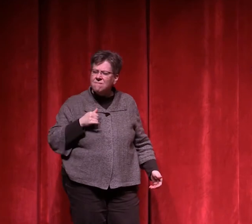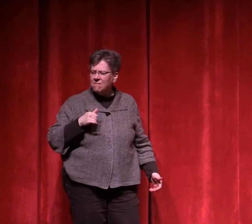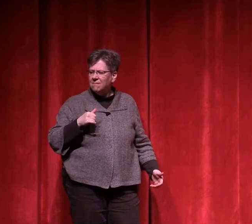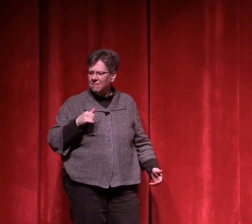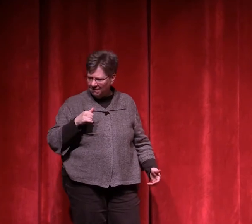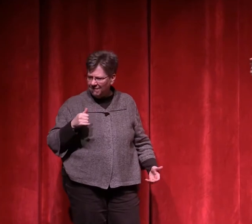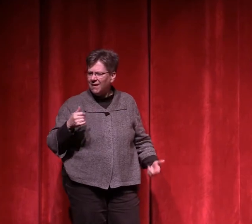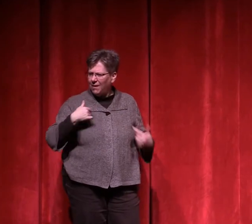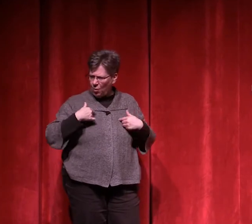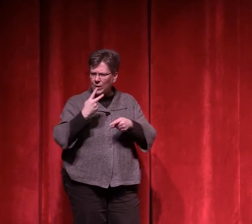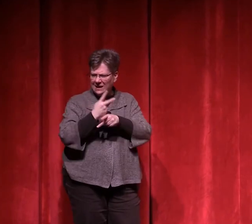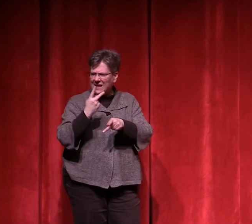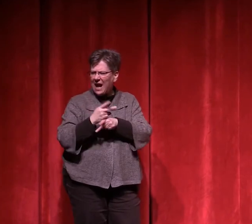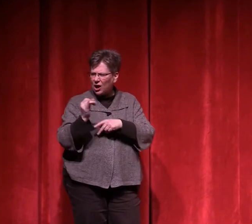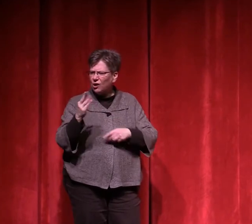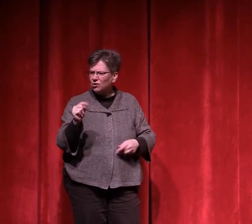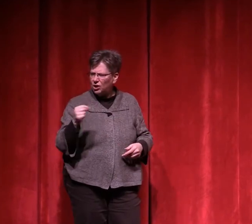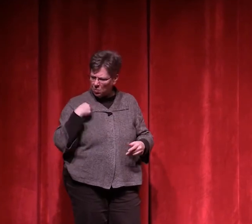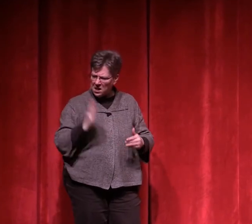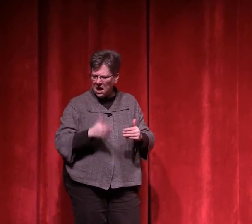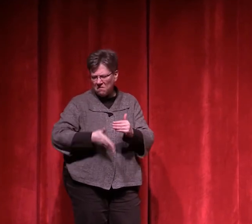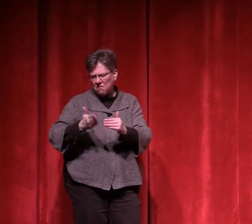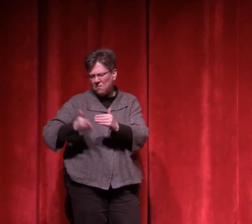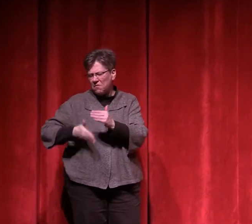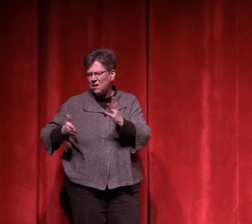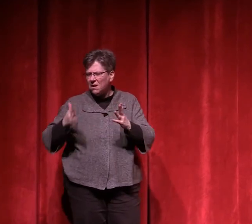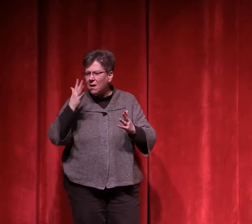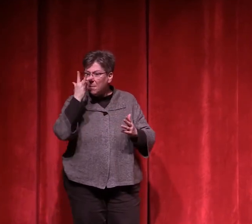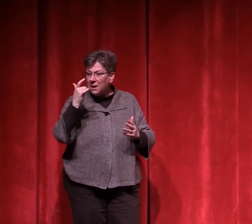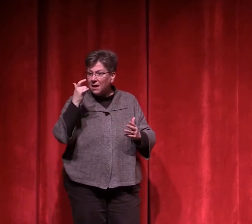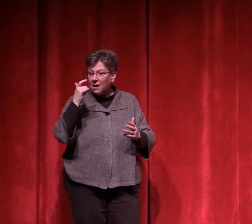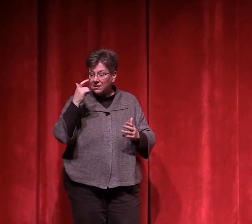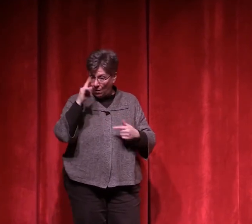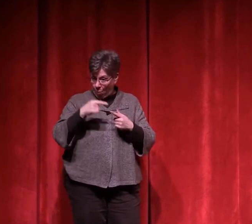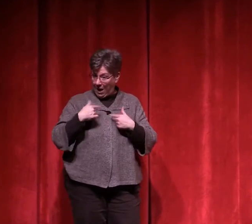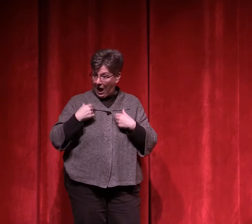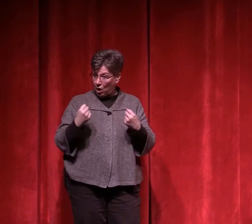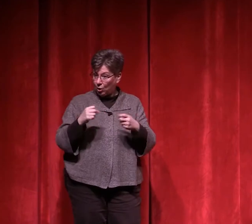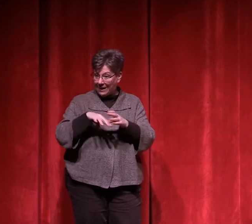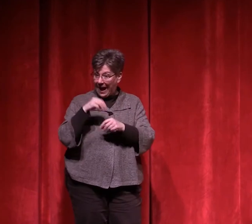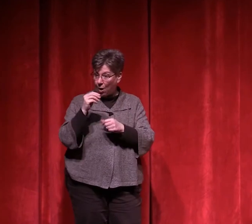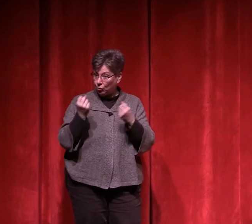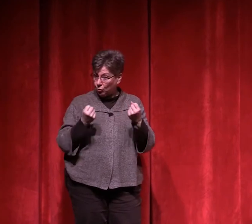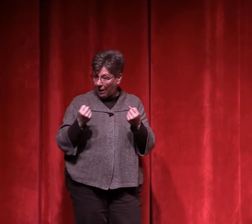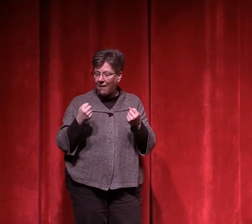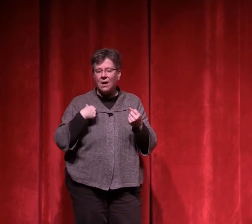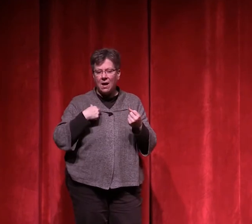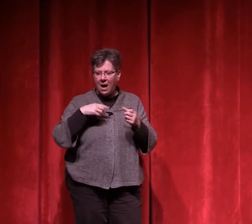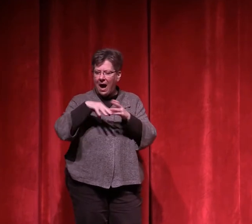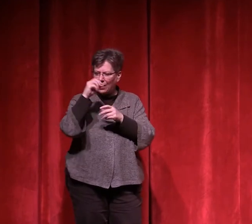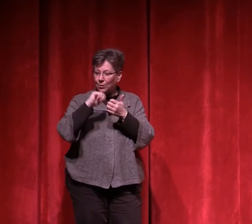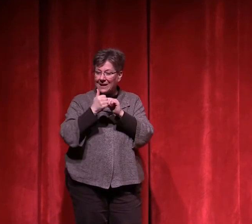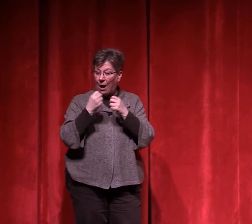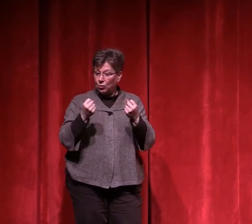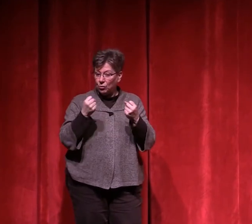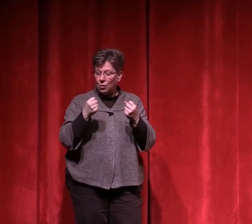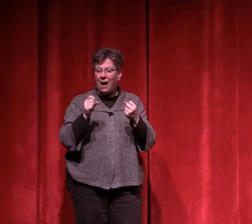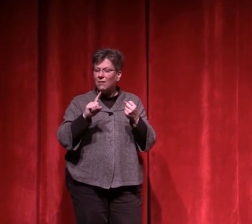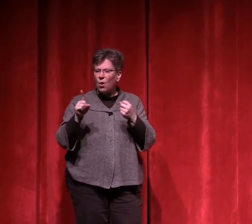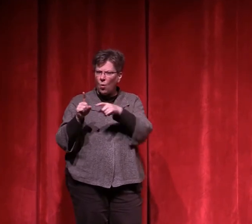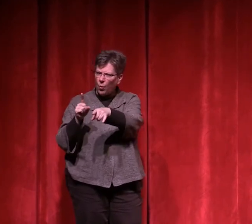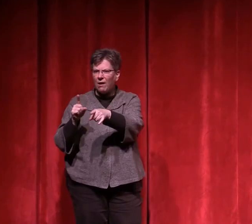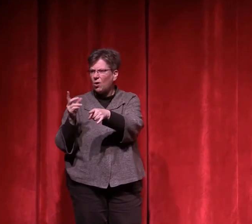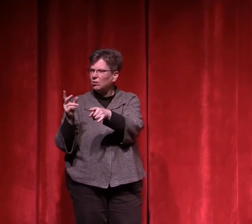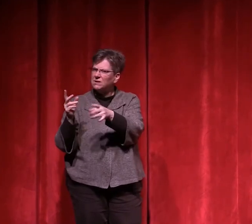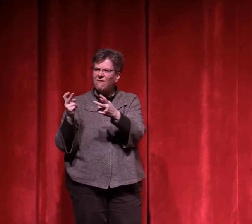We take care of shit, right? Because when I learned how to drive, I learned how to drive in a city where the fucking pedestrians not